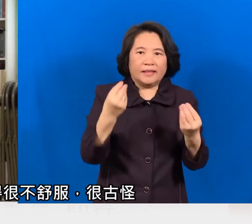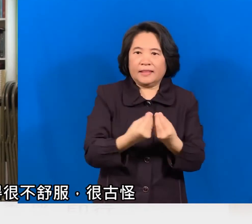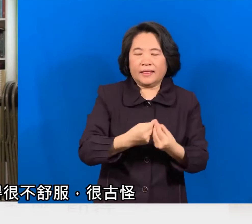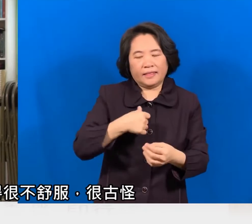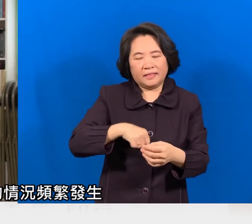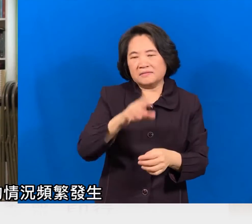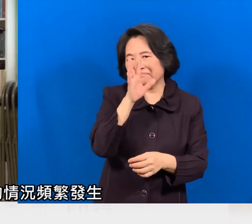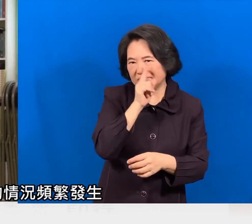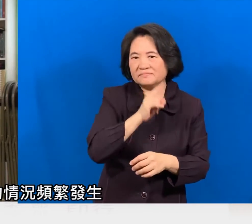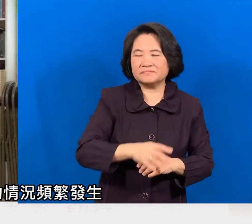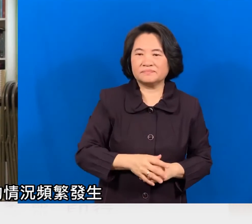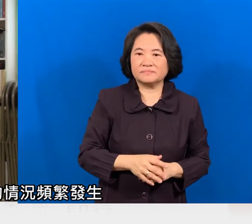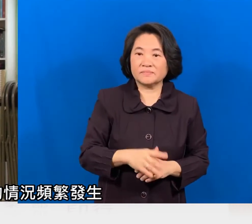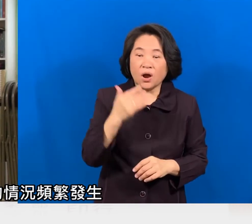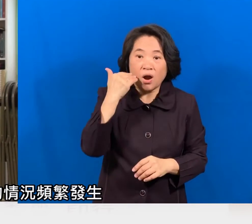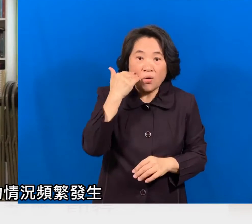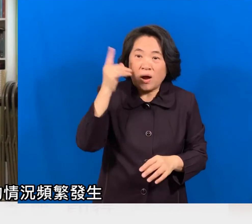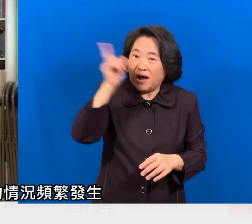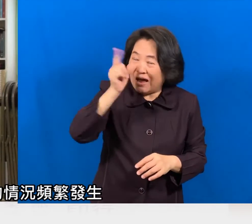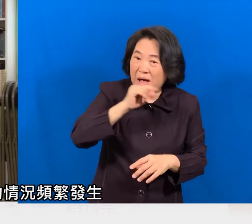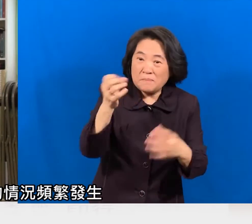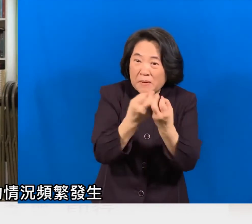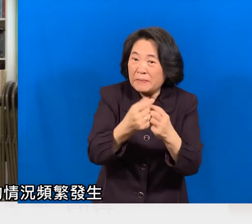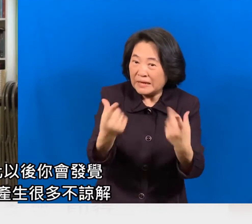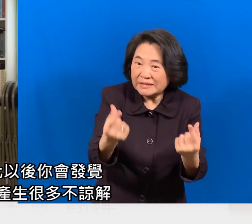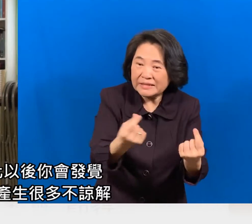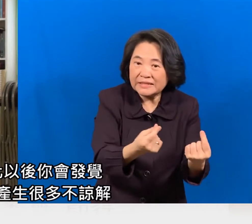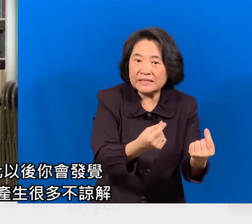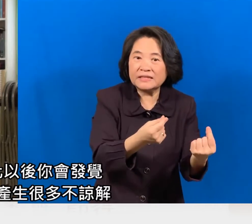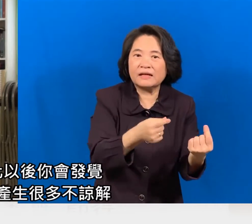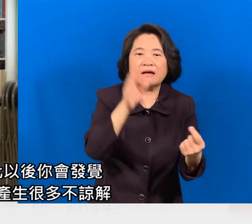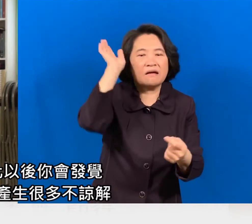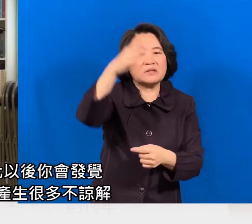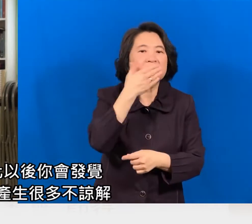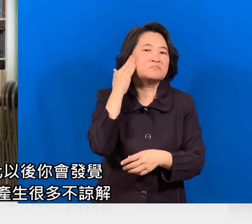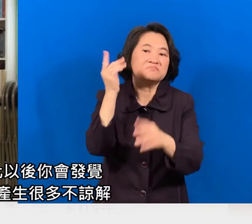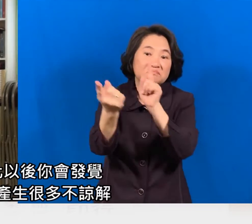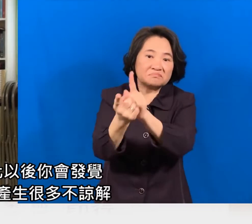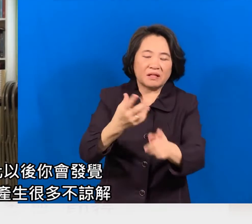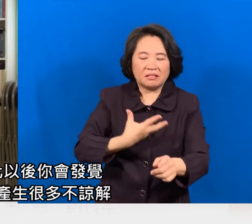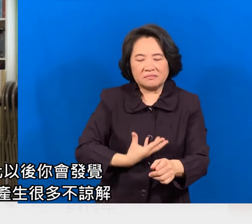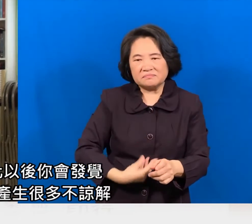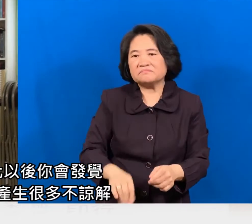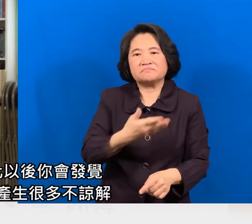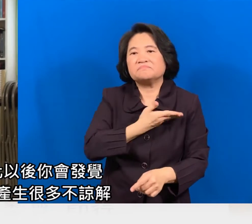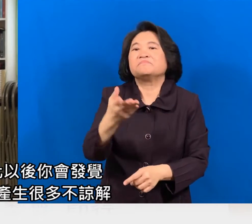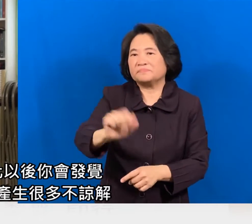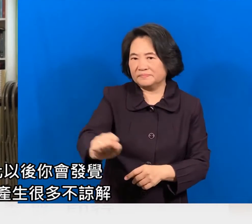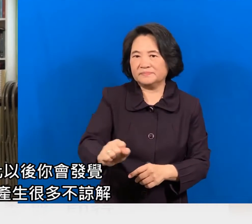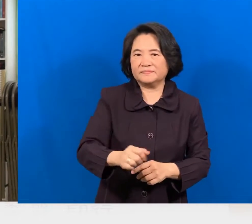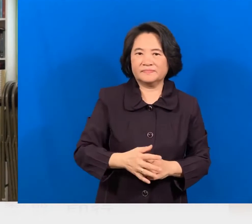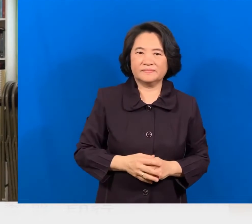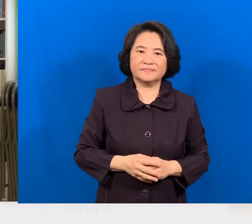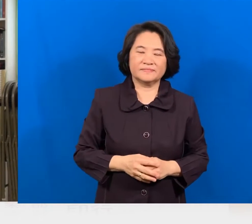strange, and if this happens frequently, you may discover that he will become unwilling to forgive you of it.